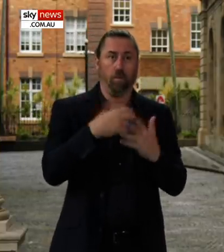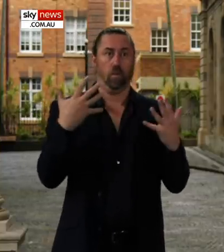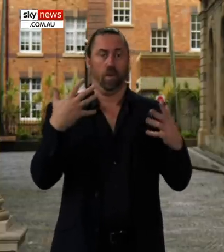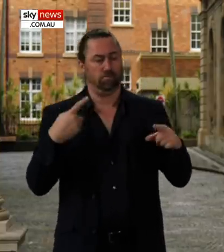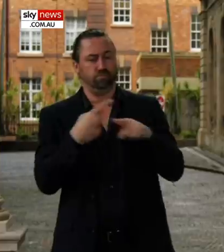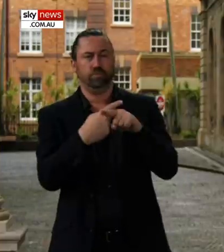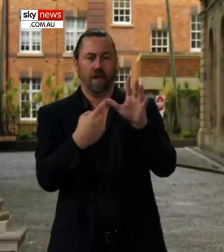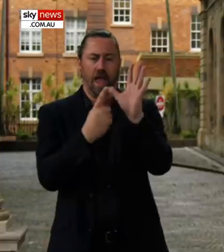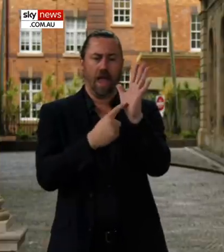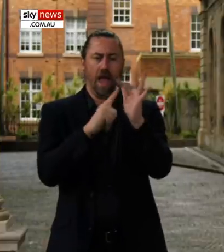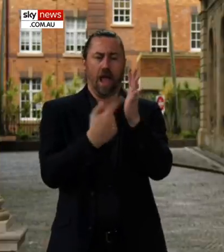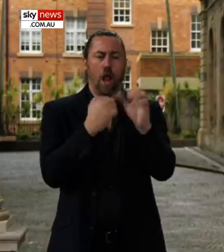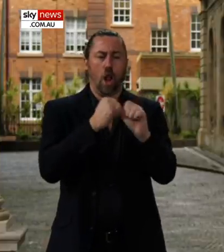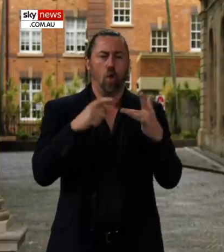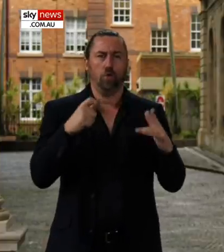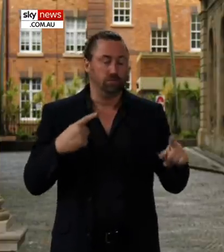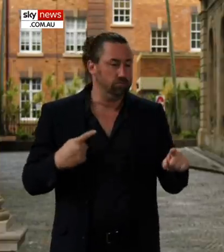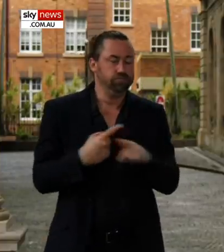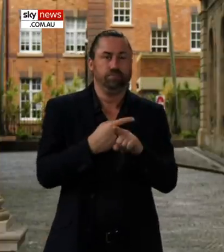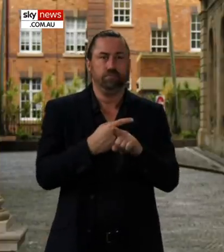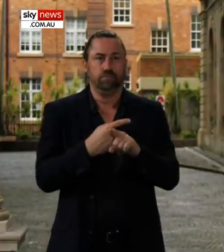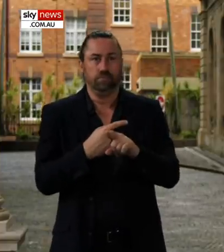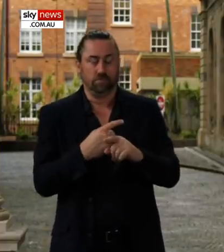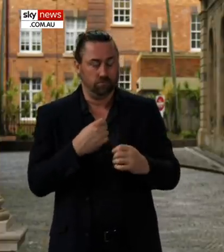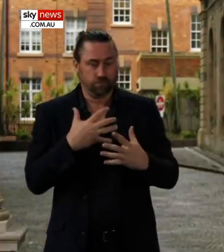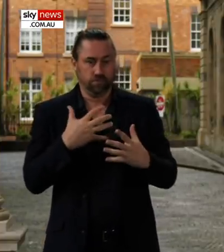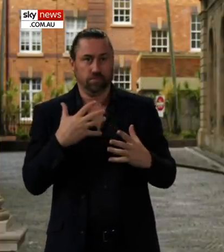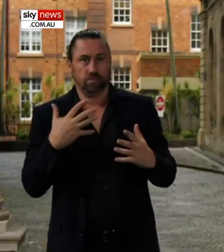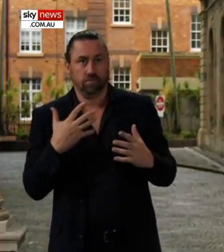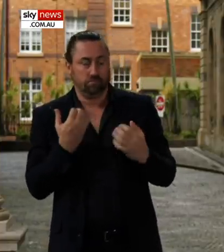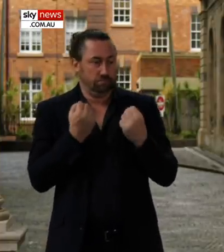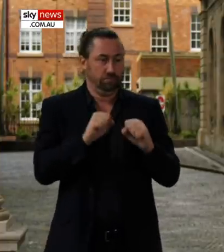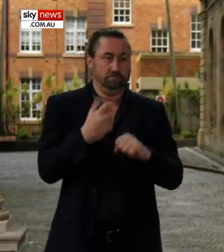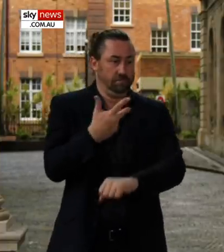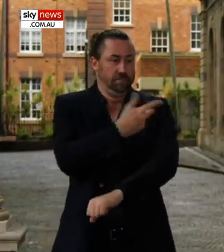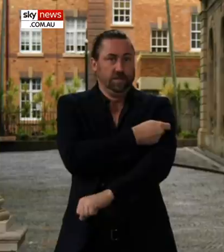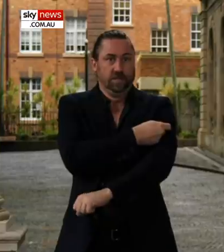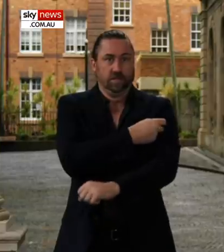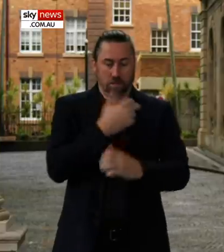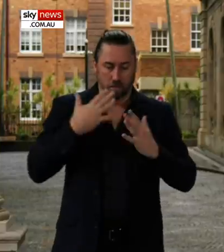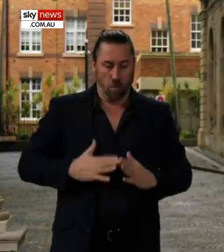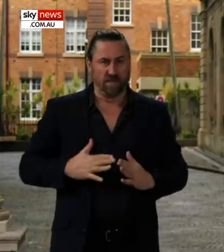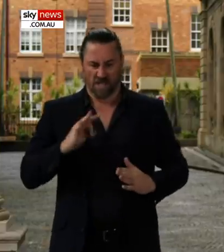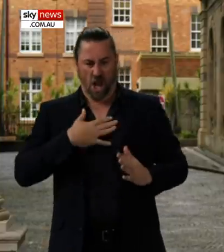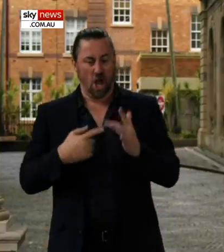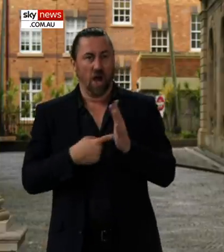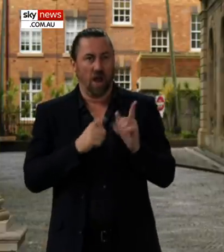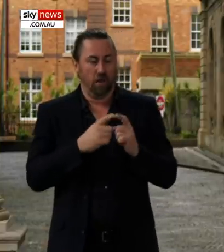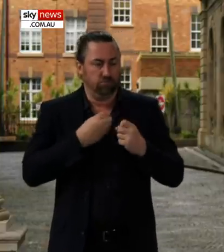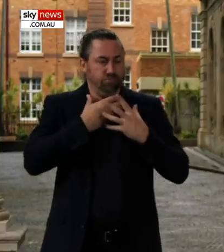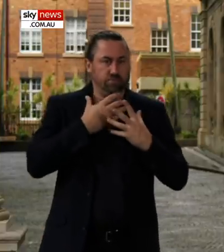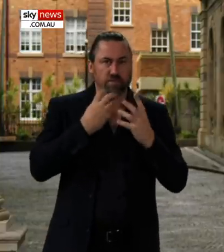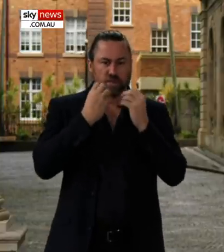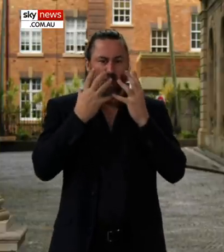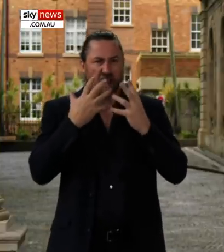allergic reactions or anaphylaxis in the past, that they are reacting to the AstraZeneca, and